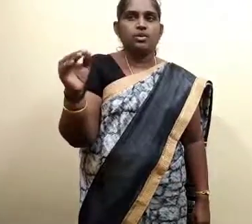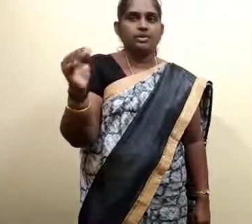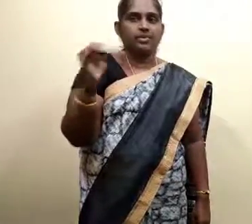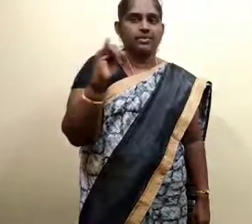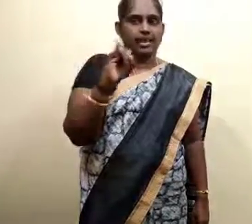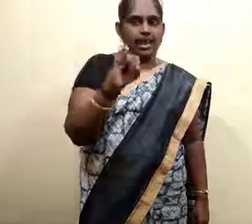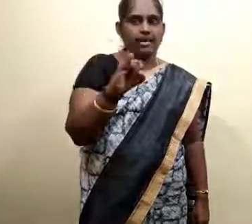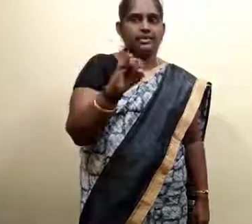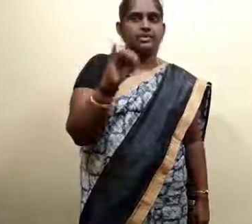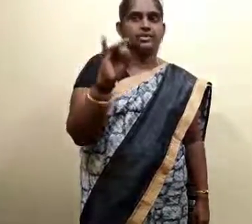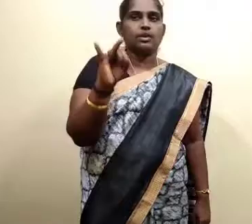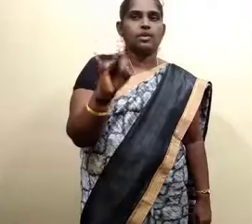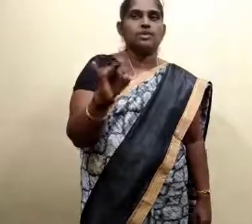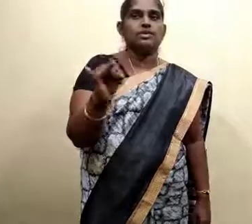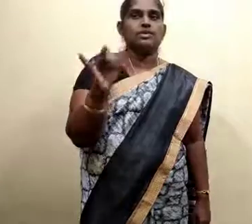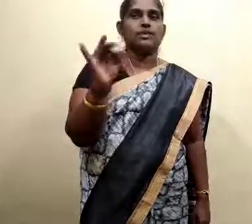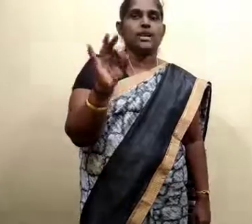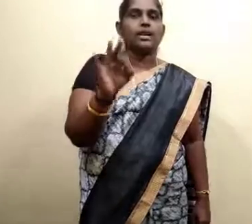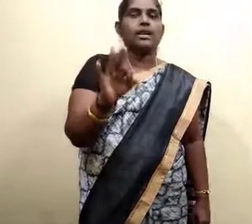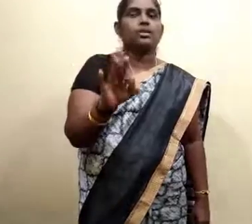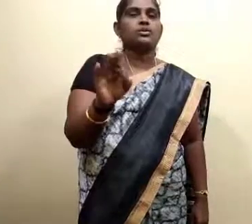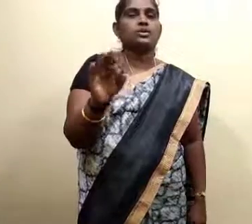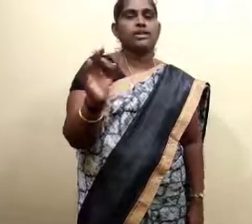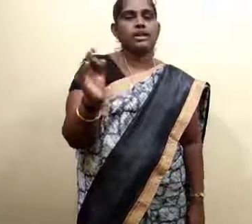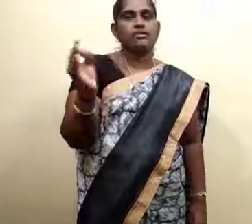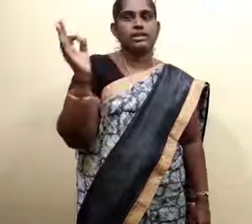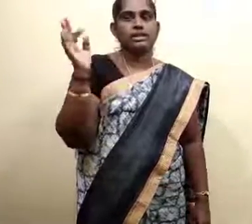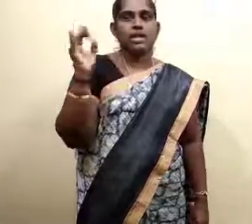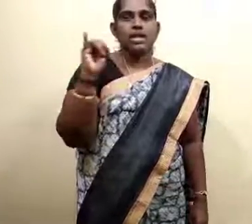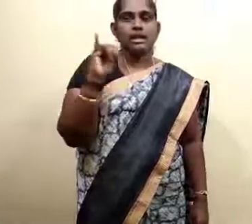Networks of canals, roads and railroads were built.